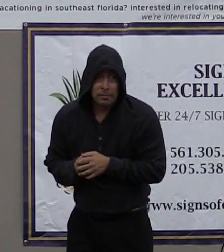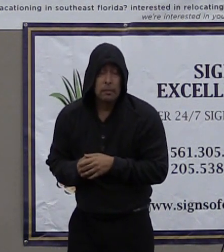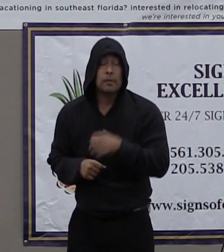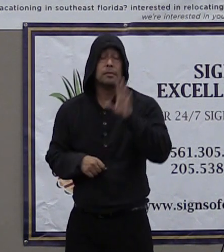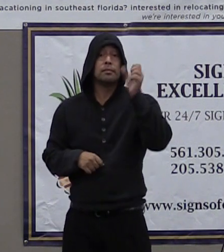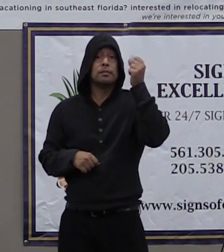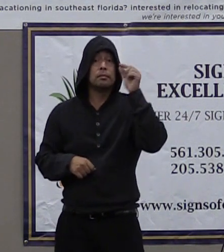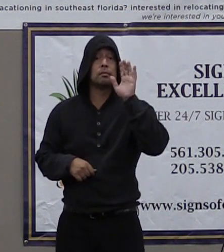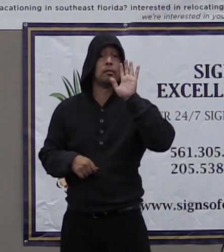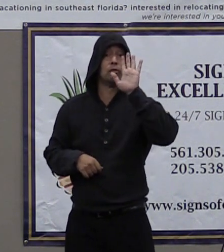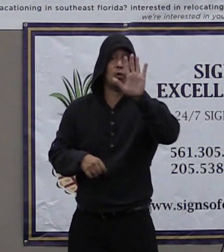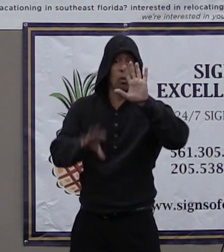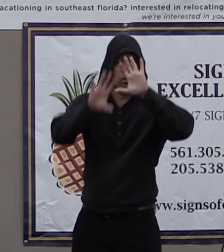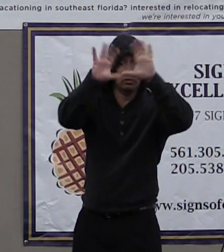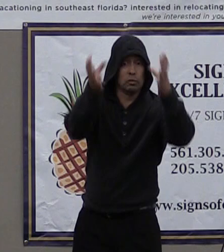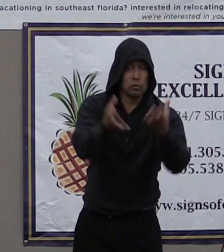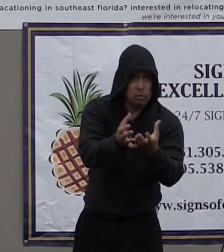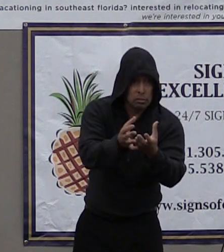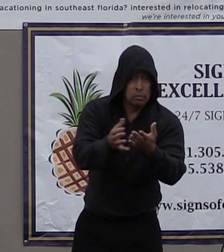I really want peace.